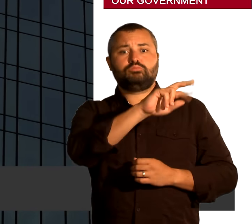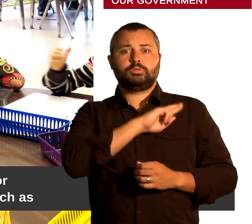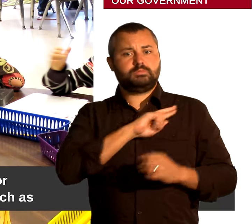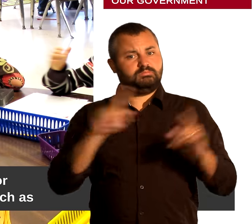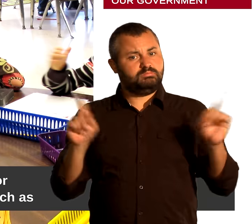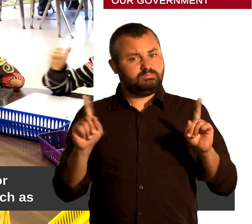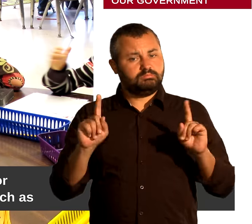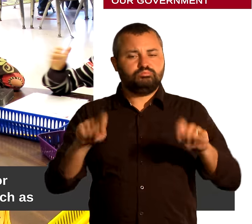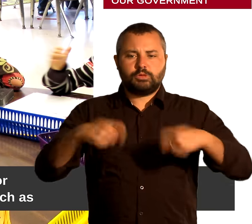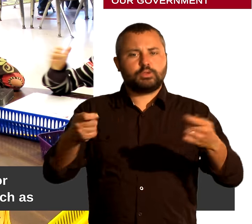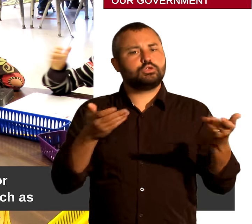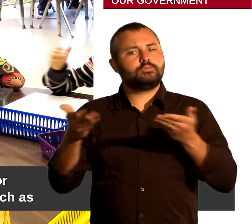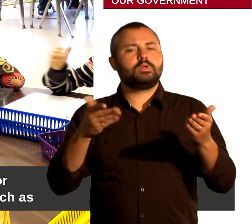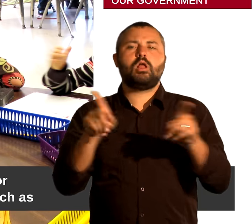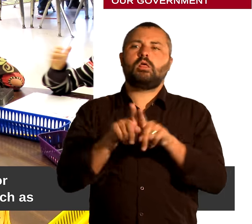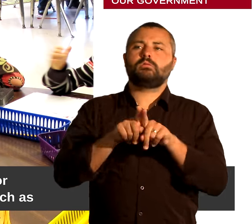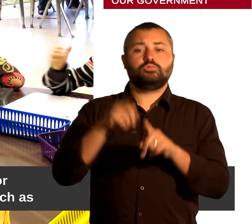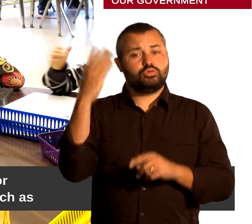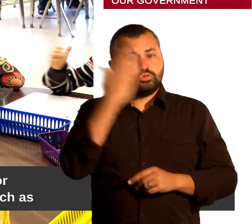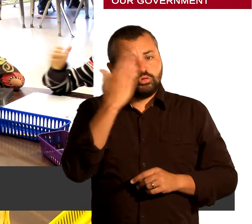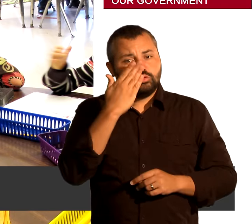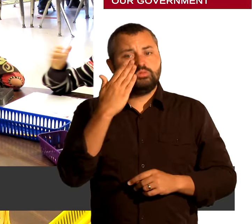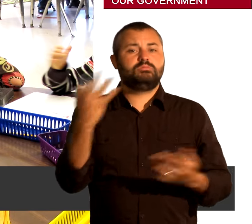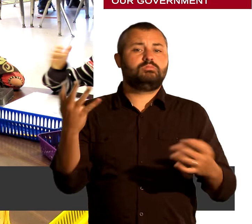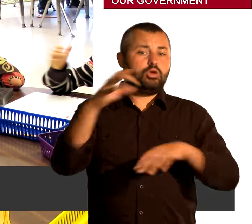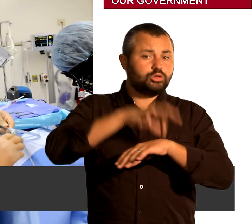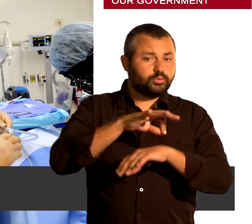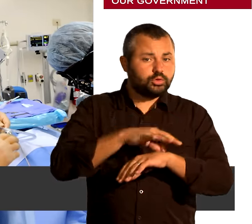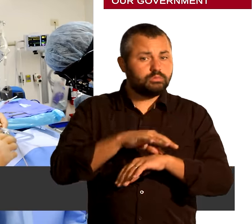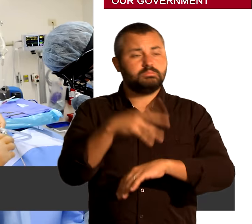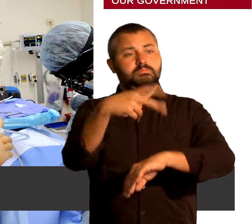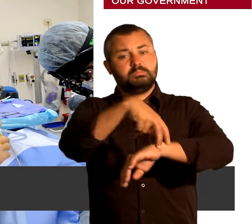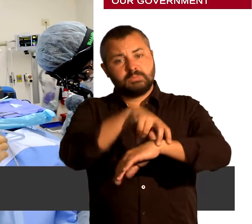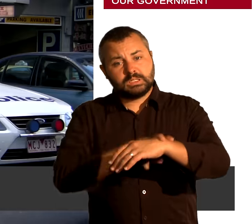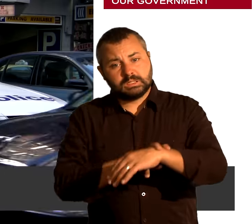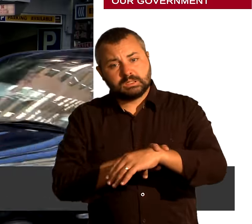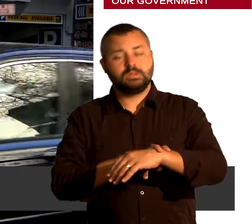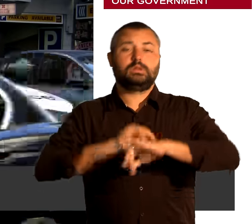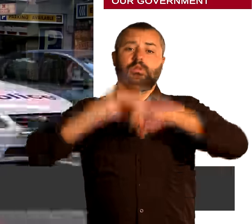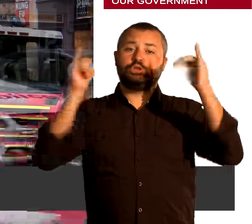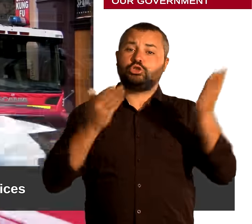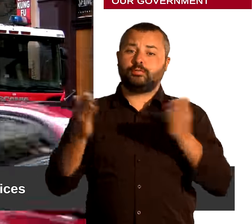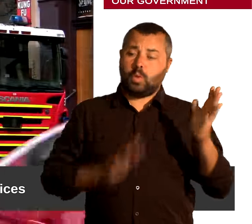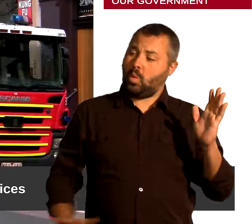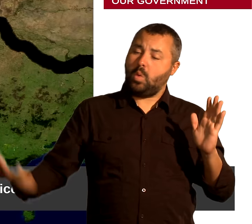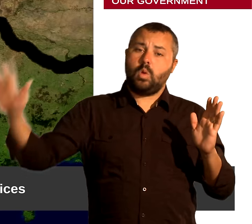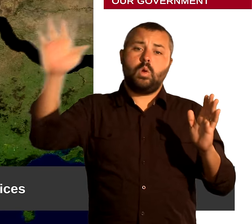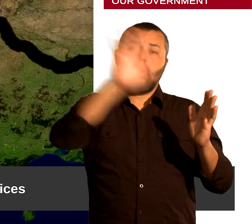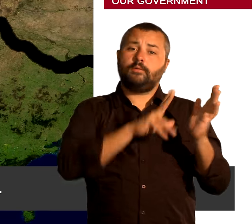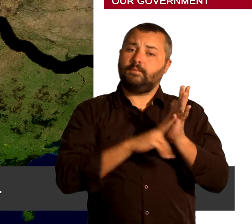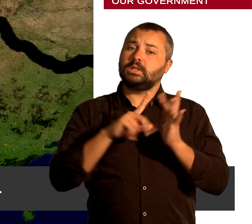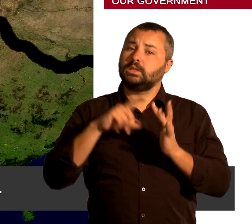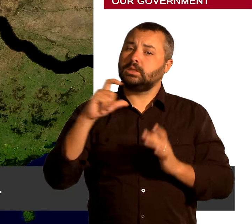It is responsible for providing services such as schools, hospitals, the police and emergency